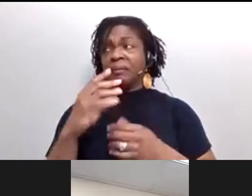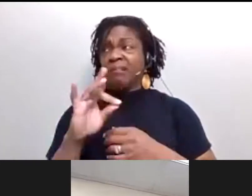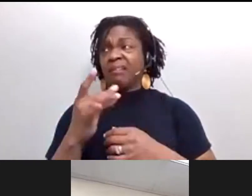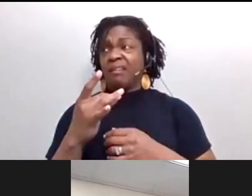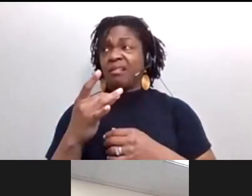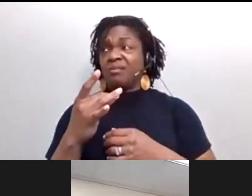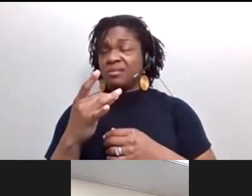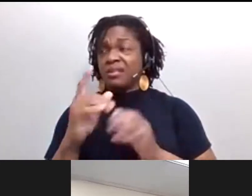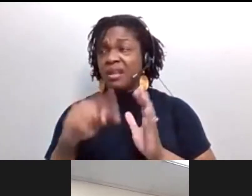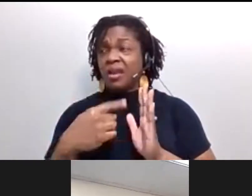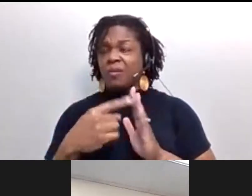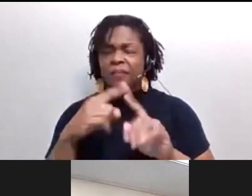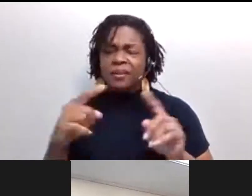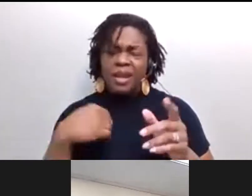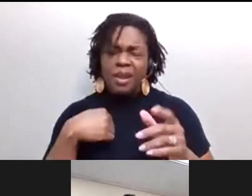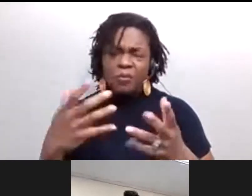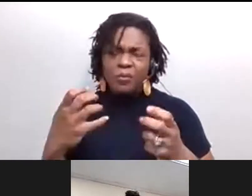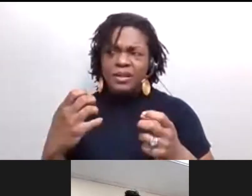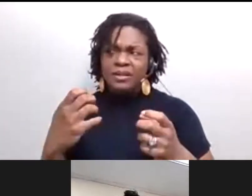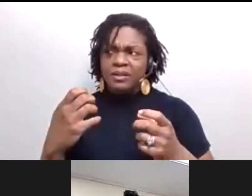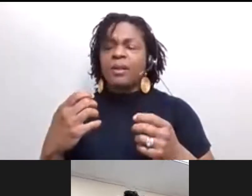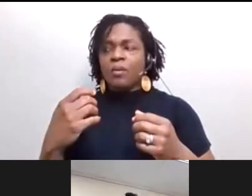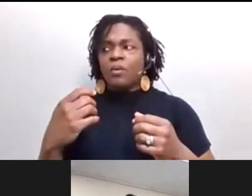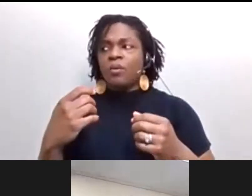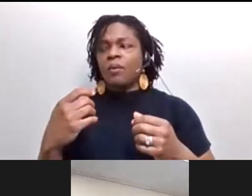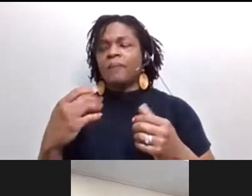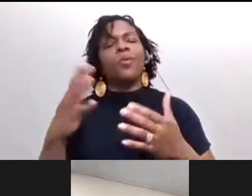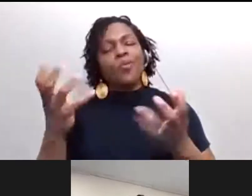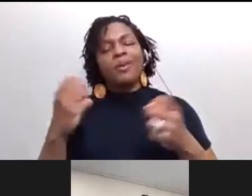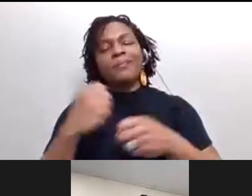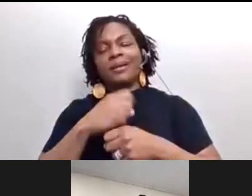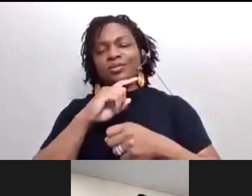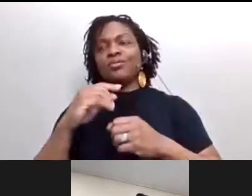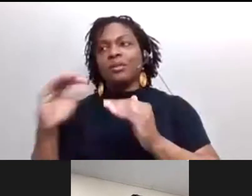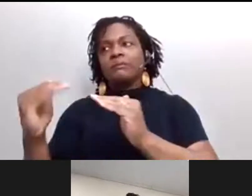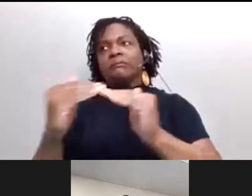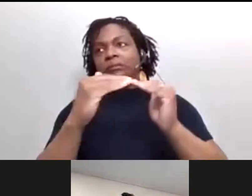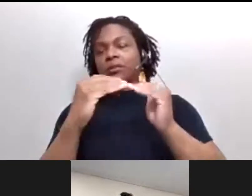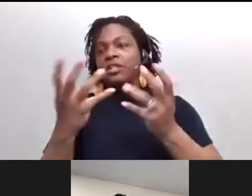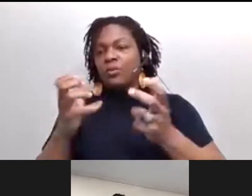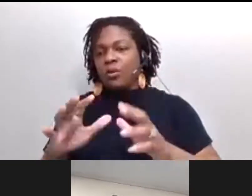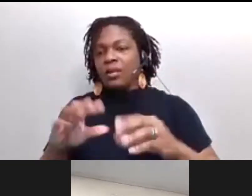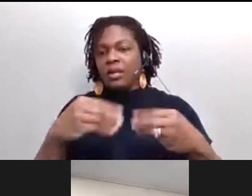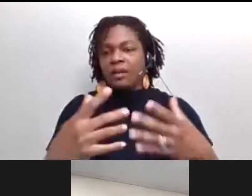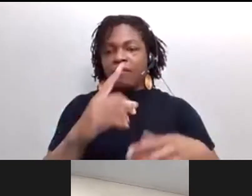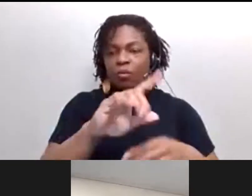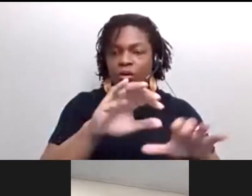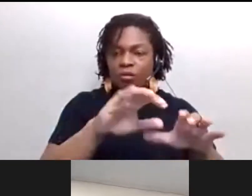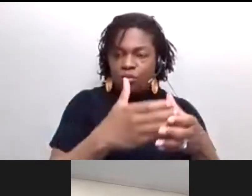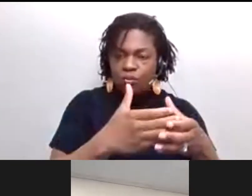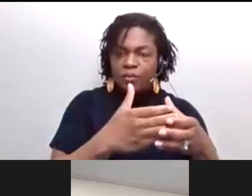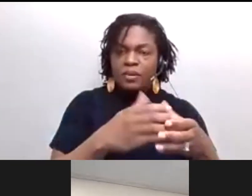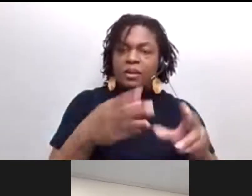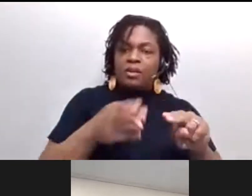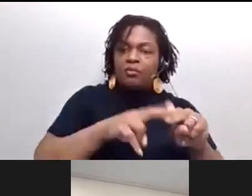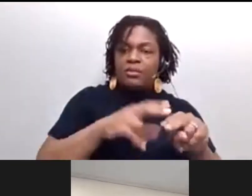wanted to make sure that it was equitable across the board. You didn't want to give one group, you know, an increase and not